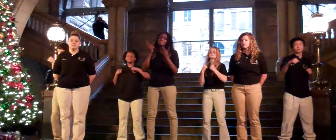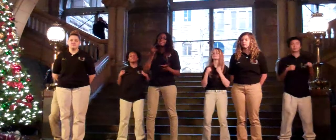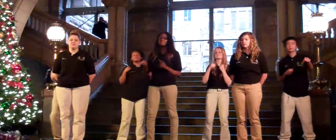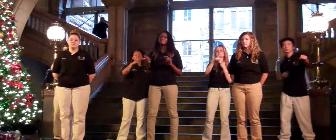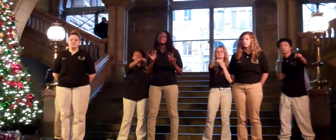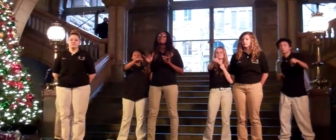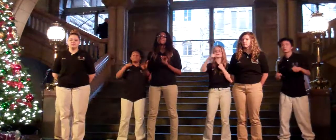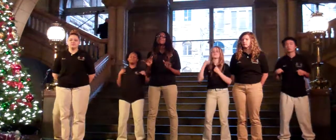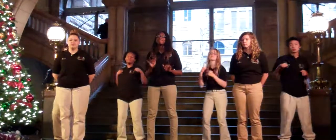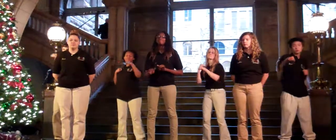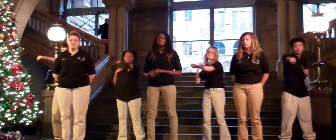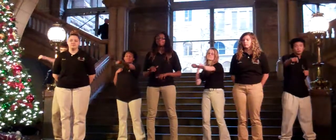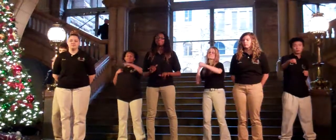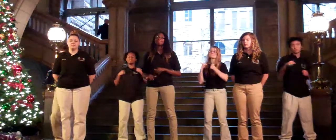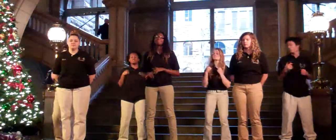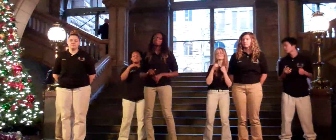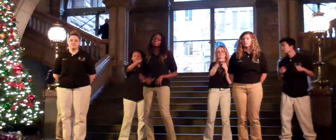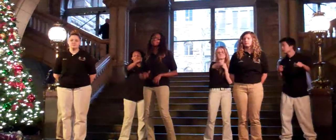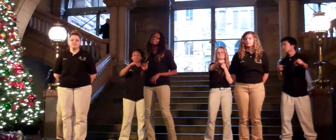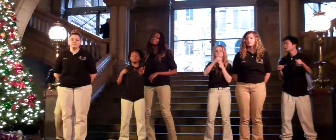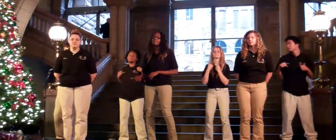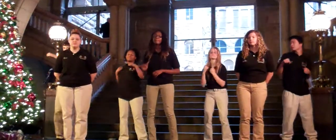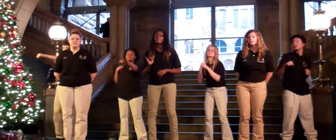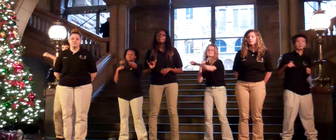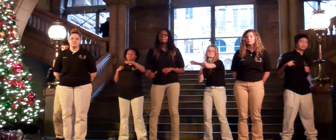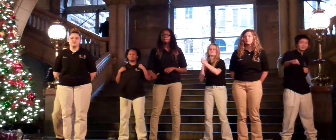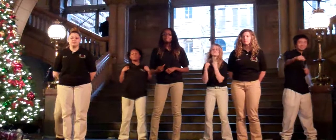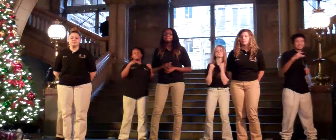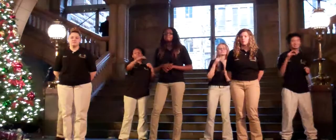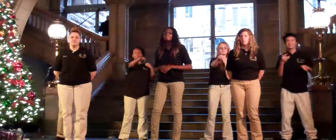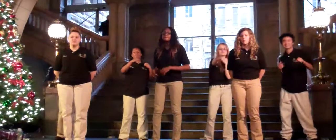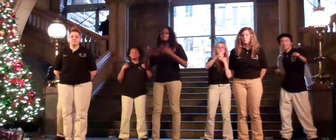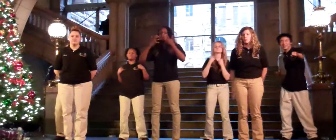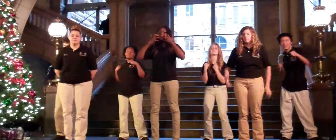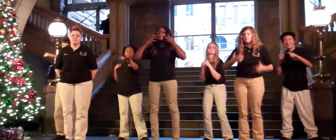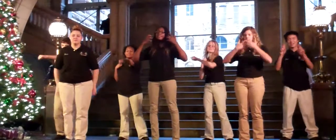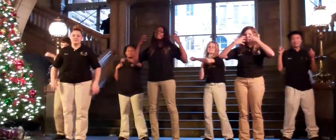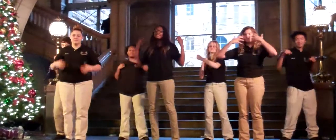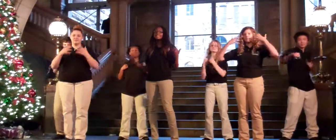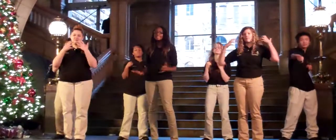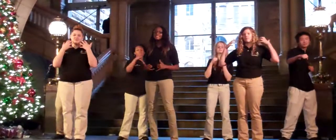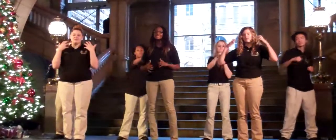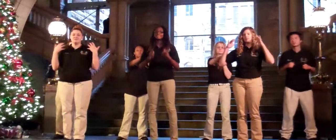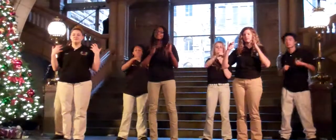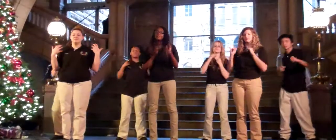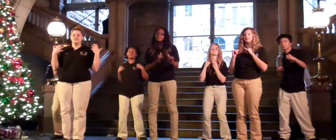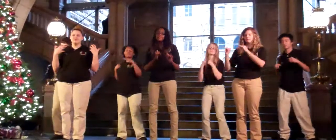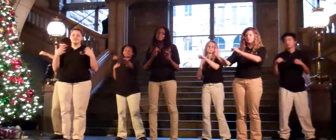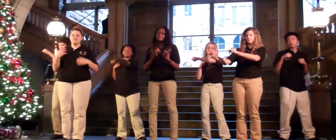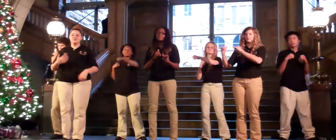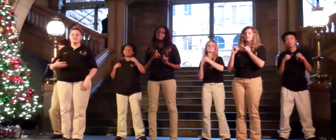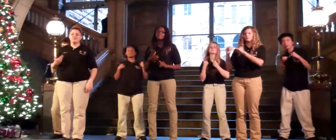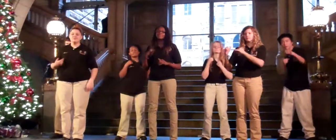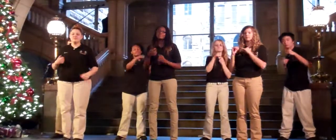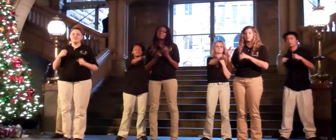me out of the time, I'm passing